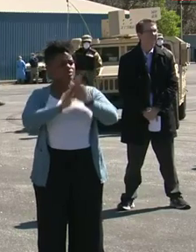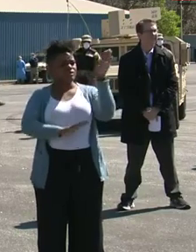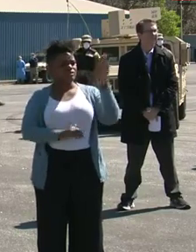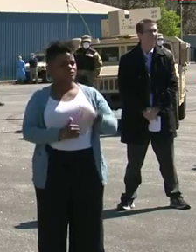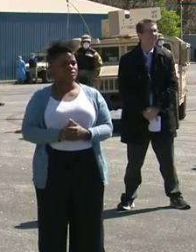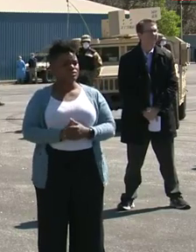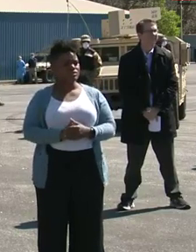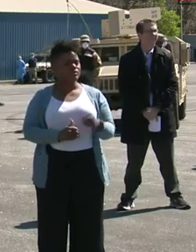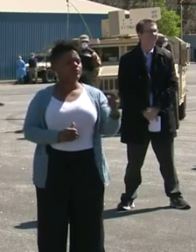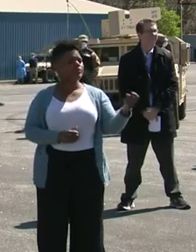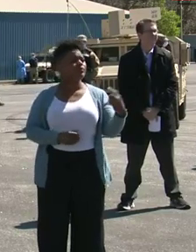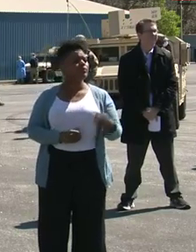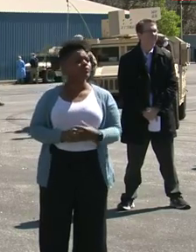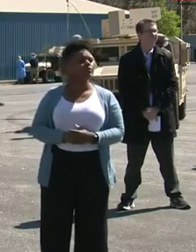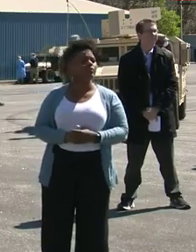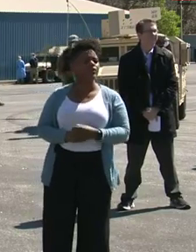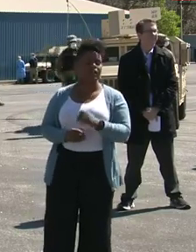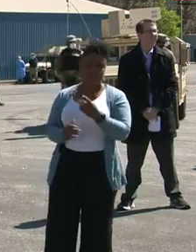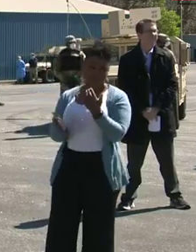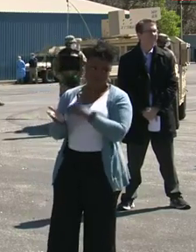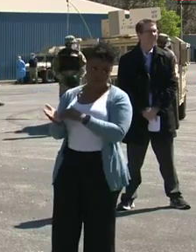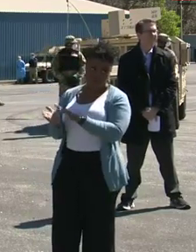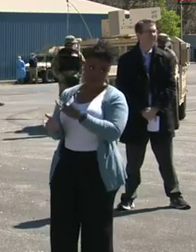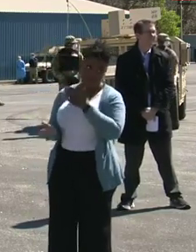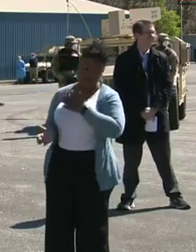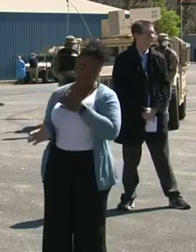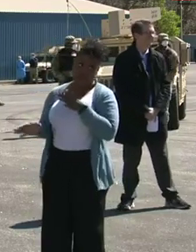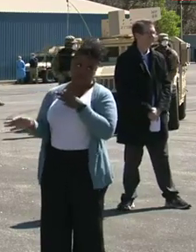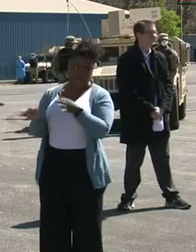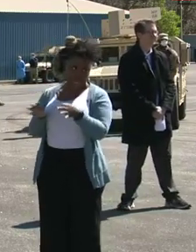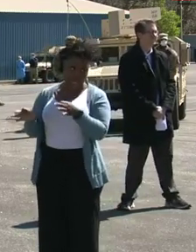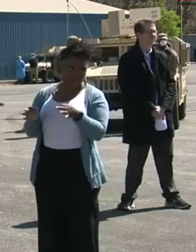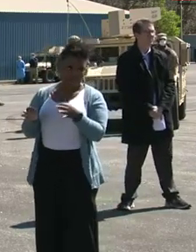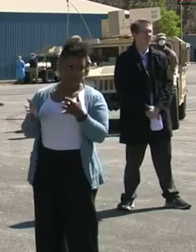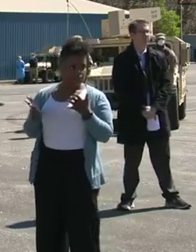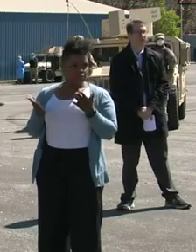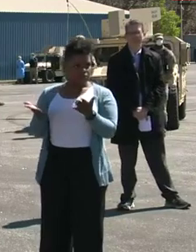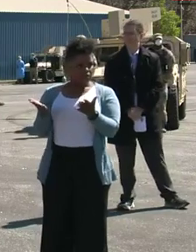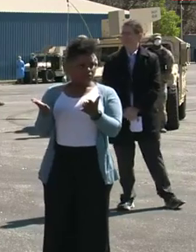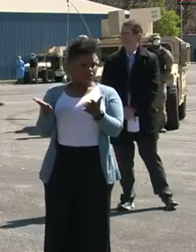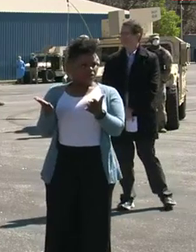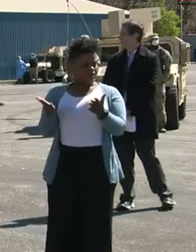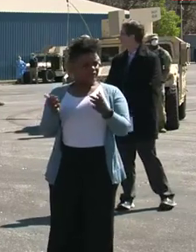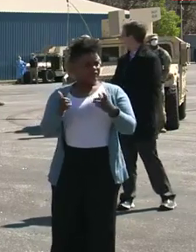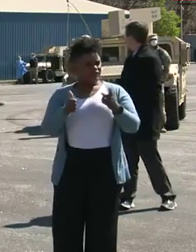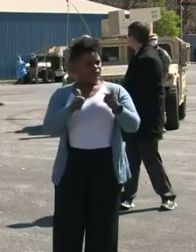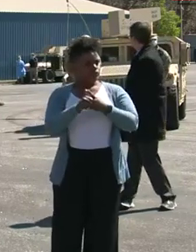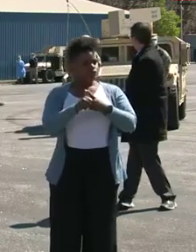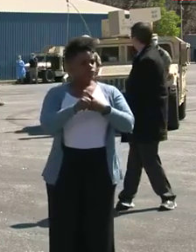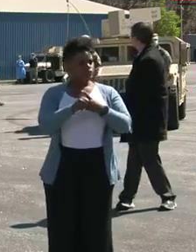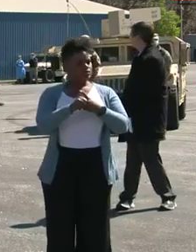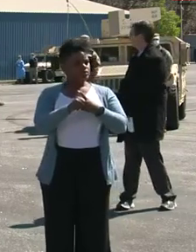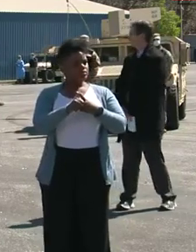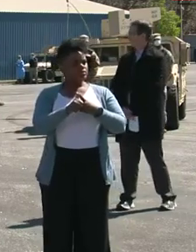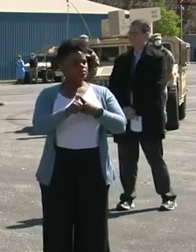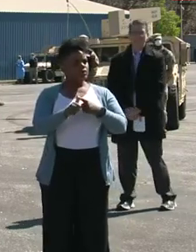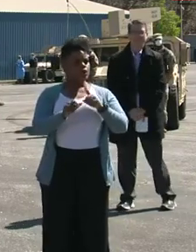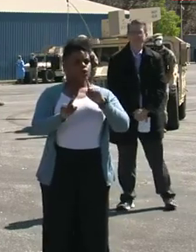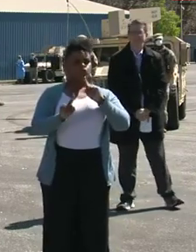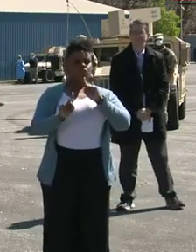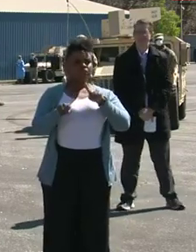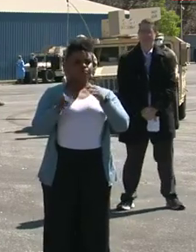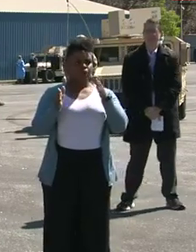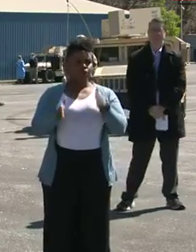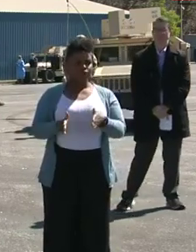So can you go over it again? This is first responders today. But eventually, will anybody be able to come